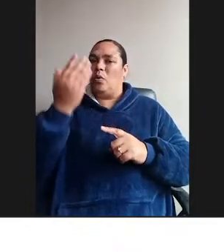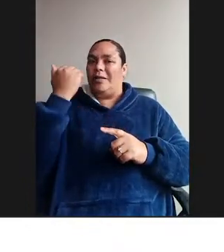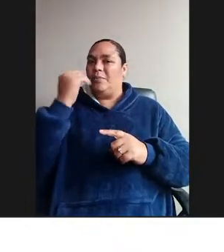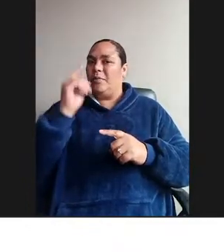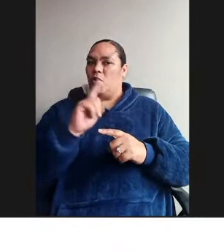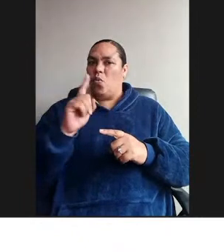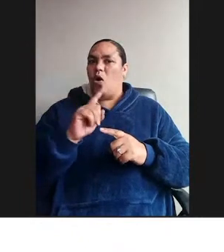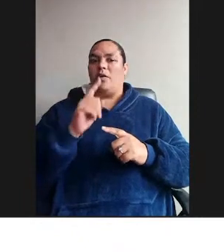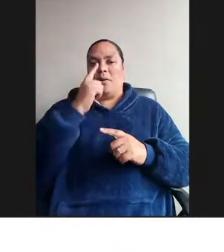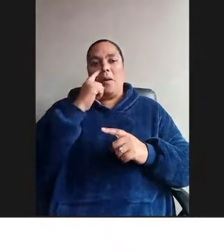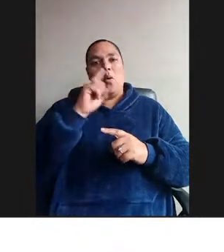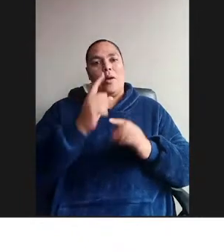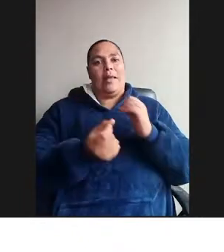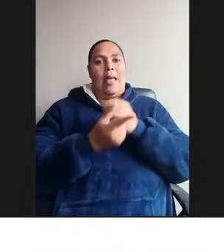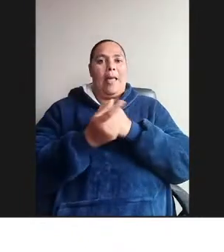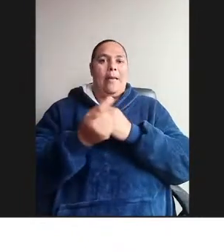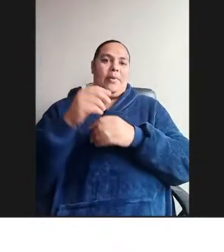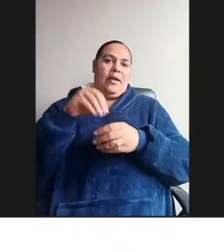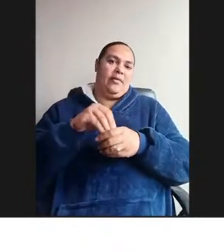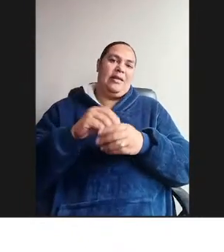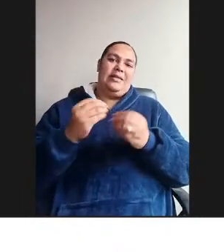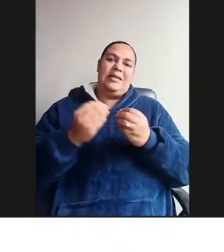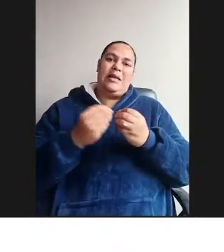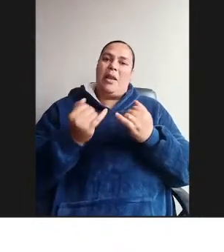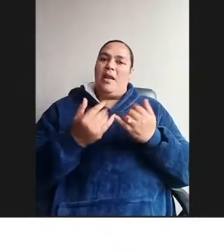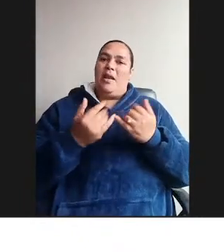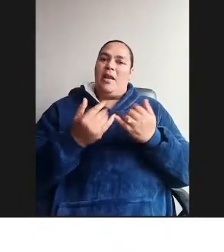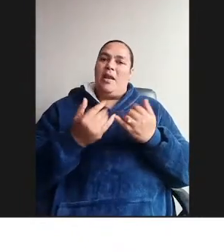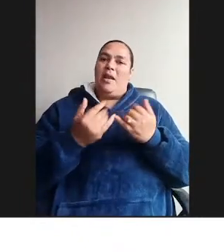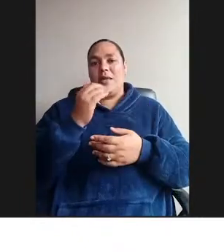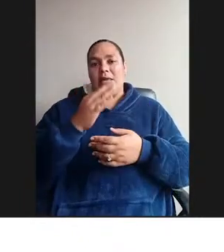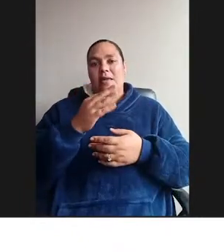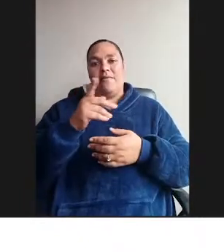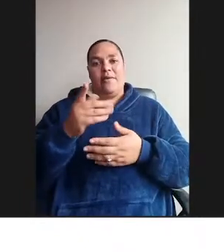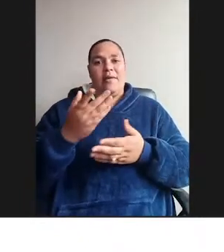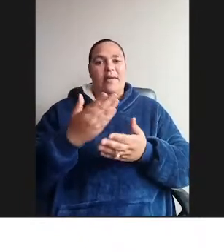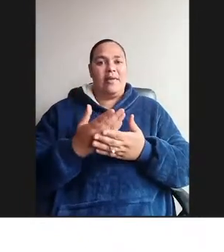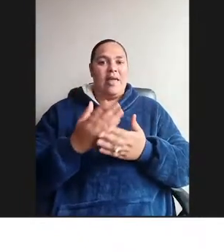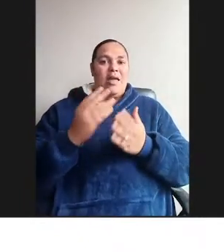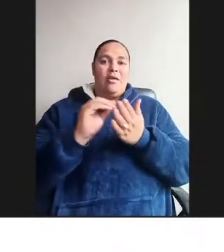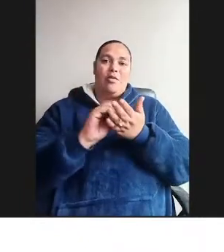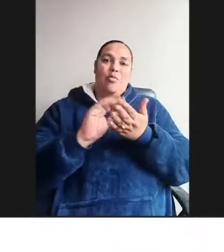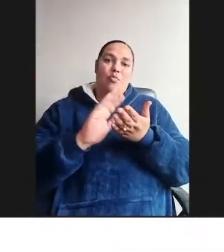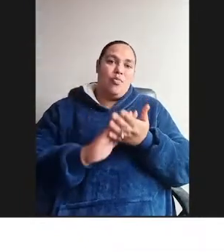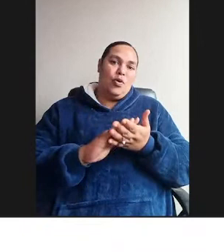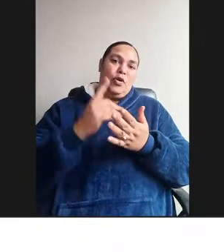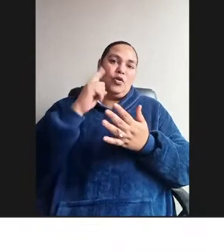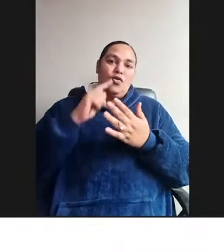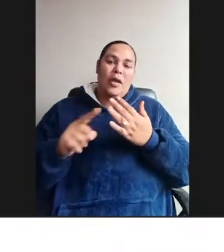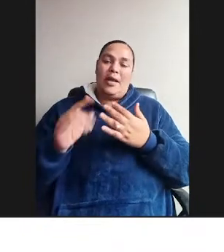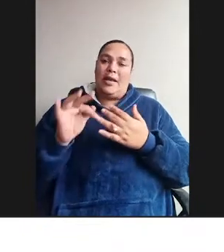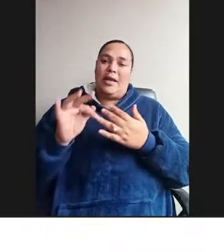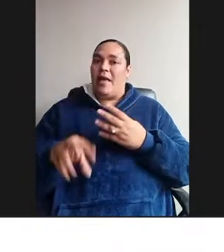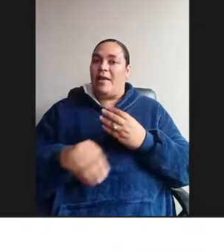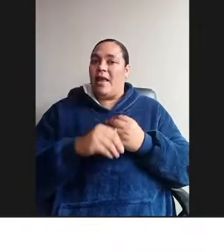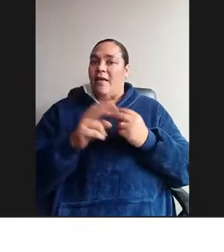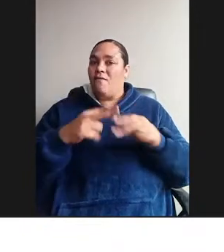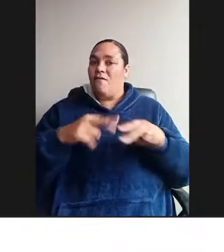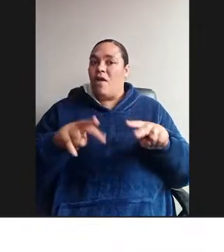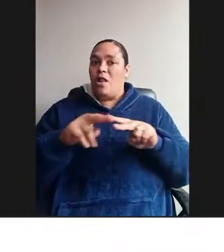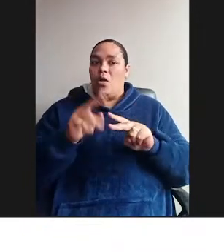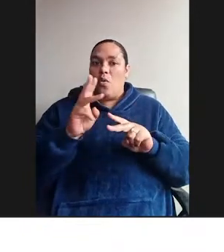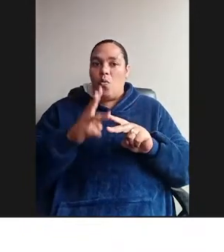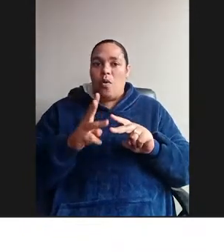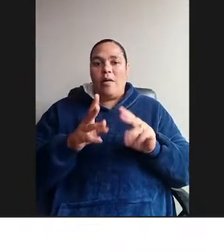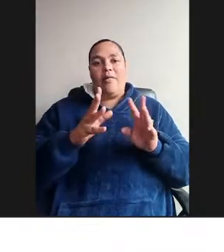be happening there, something like that. If it can be put in place to check if it will add value and that will be